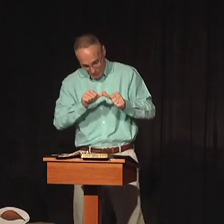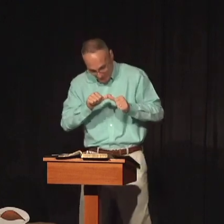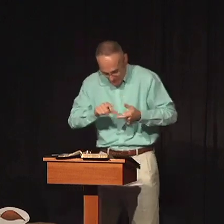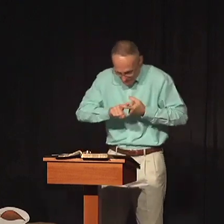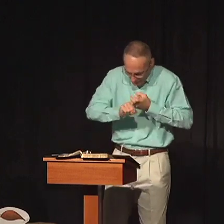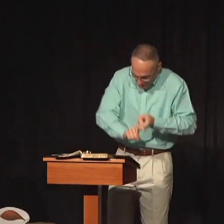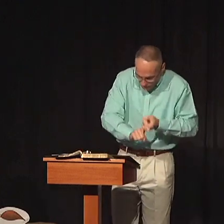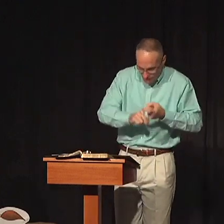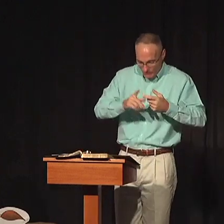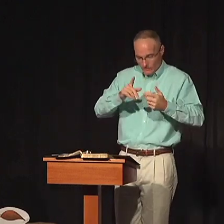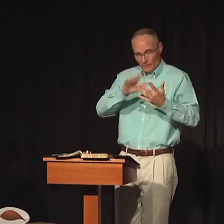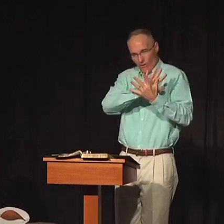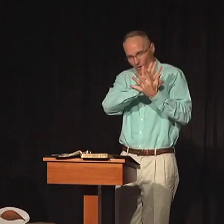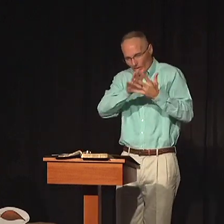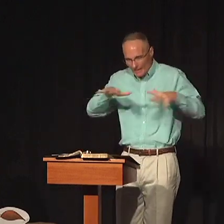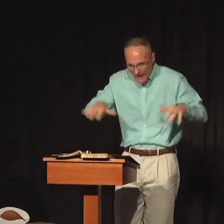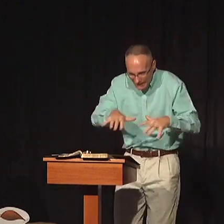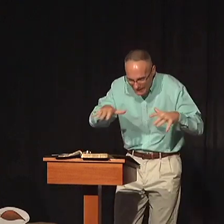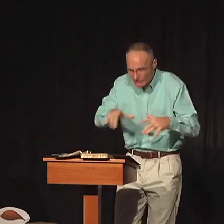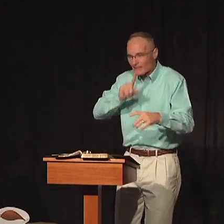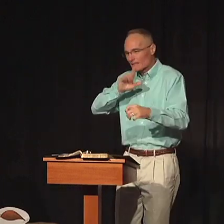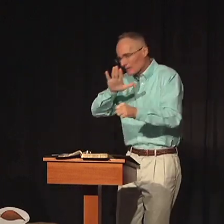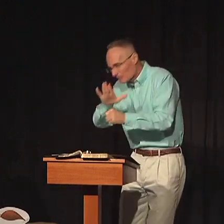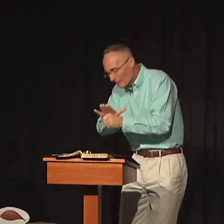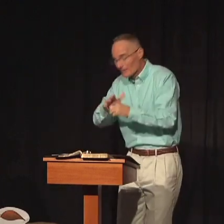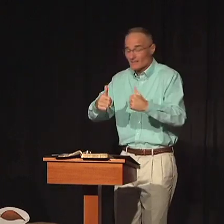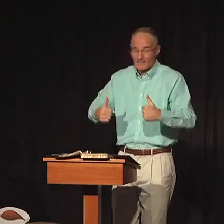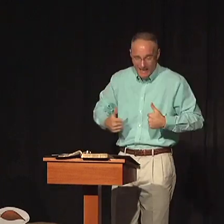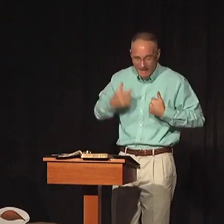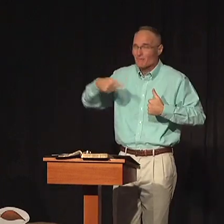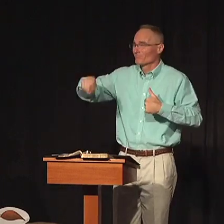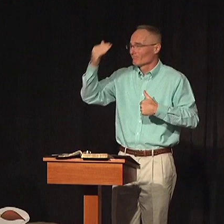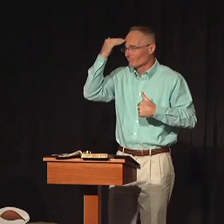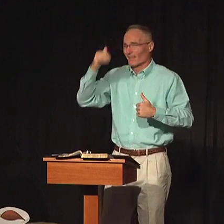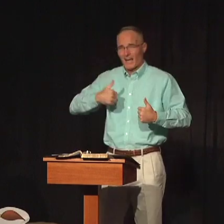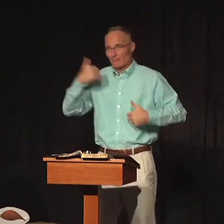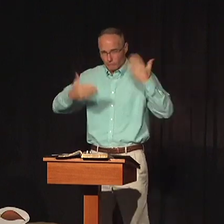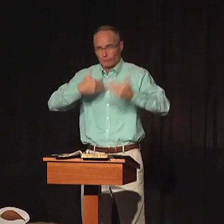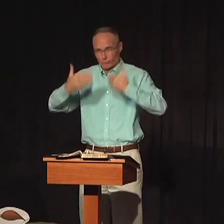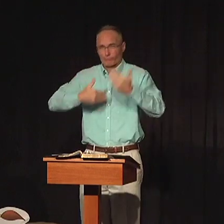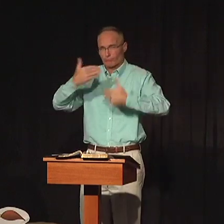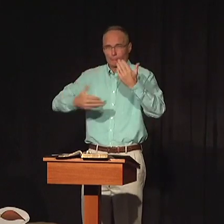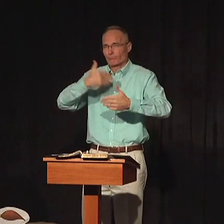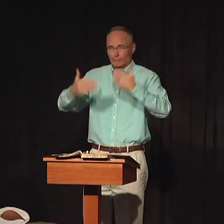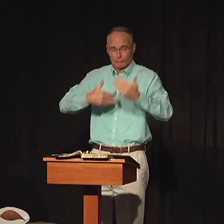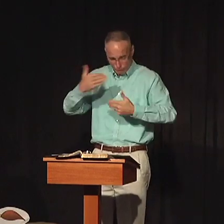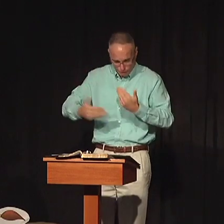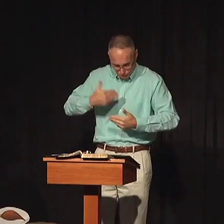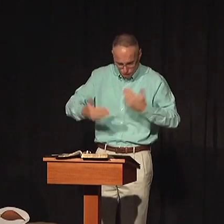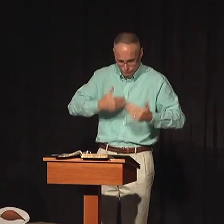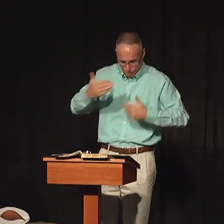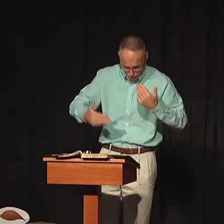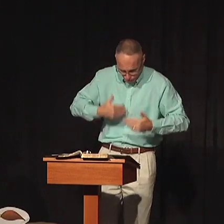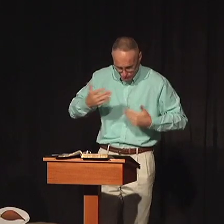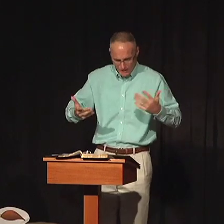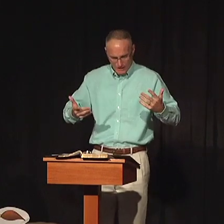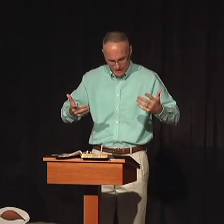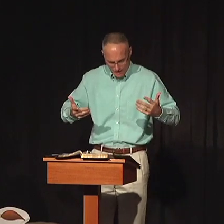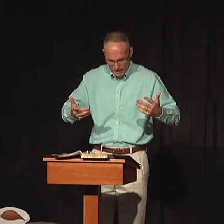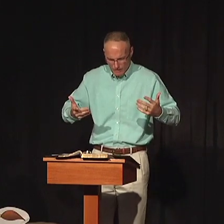on getting an education, maintaining friendships, all of those things, those different activities, commitments, all of those things. You know how busy life gets. We just go through